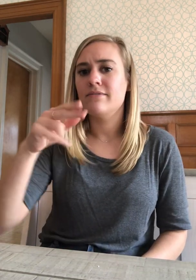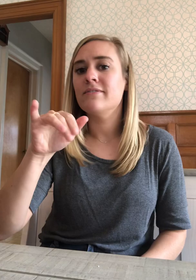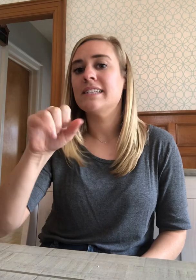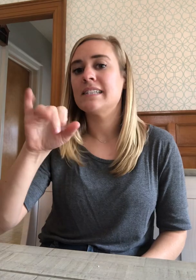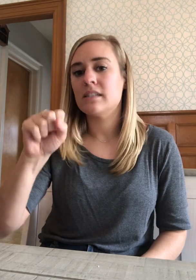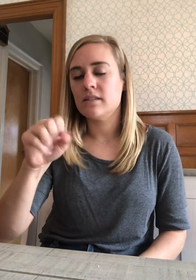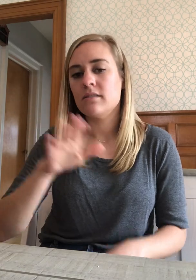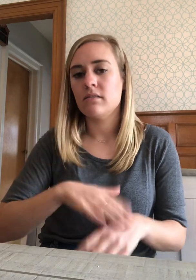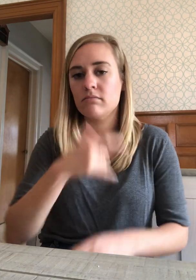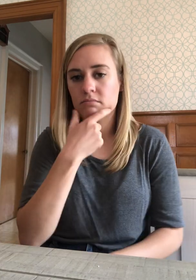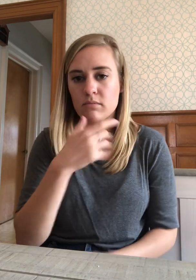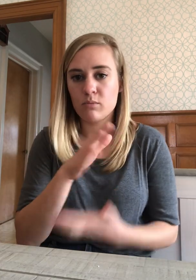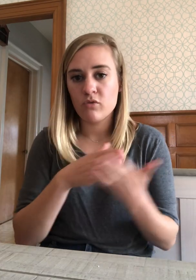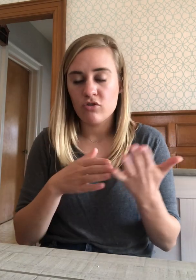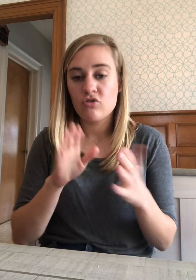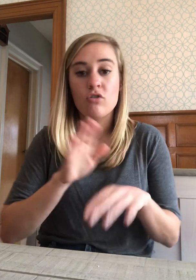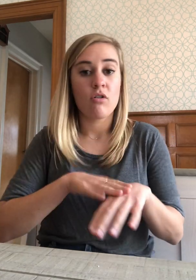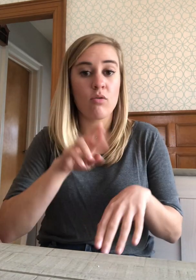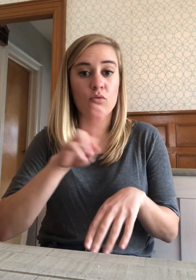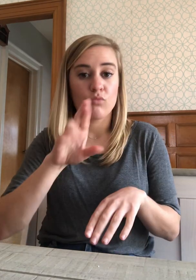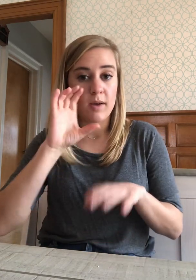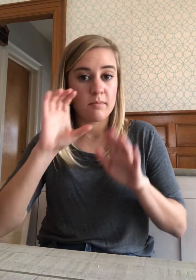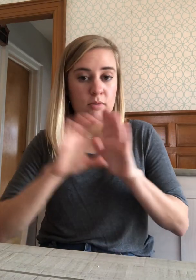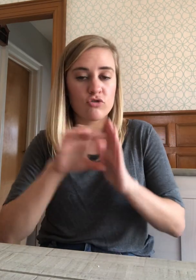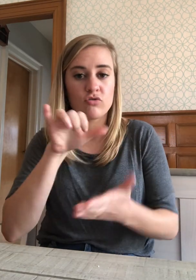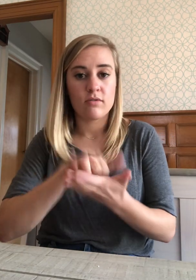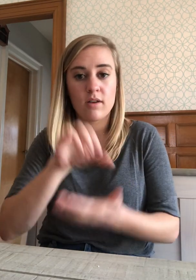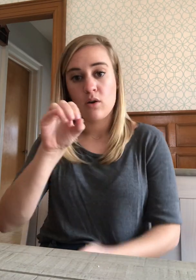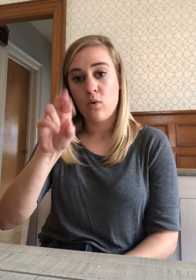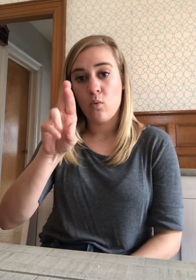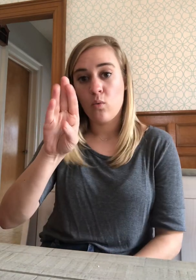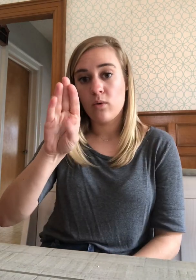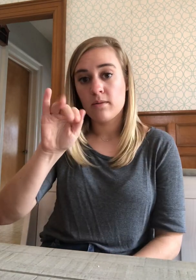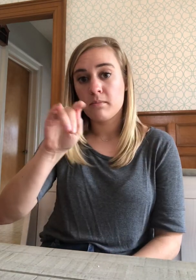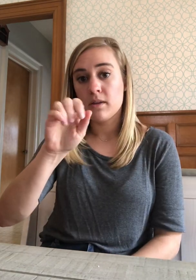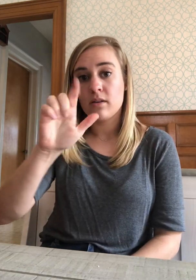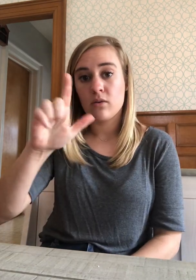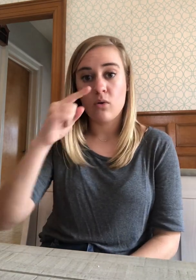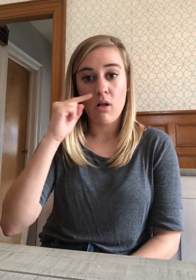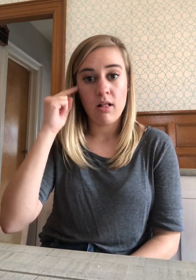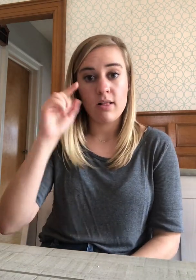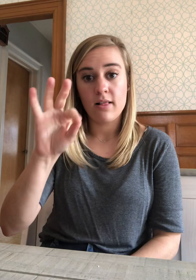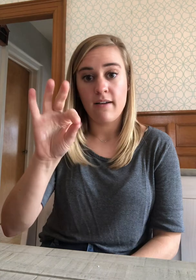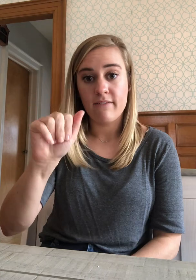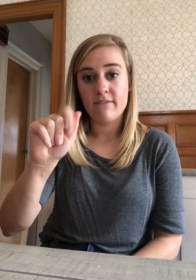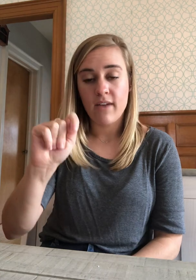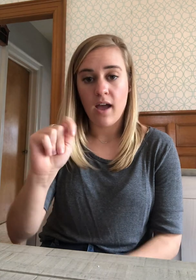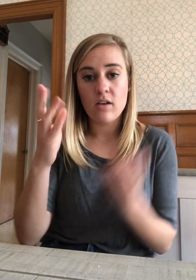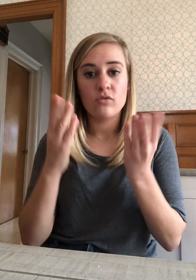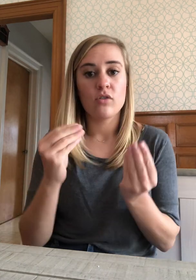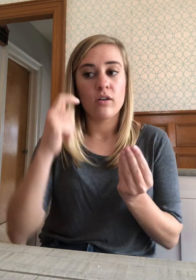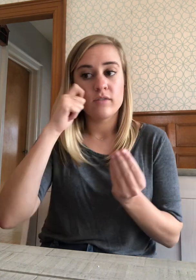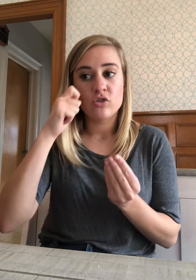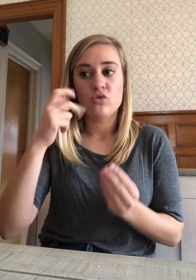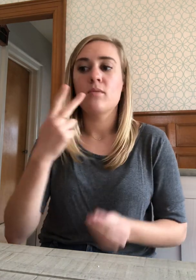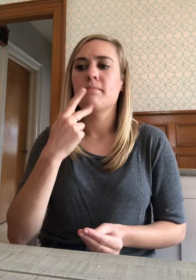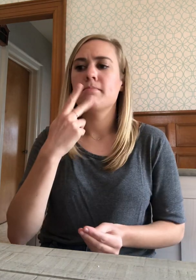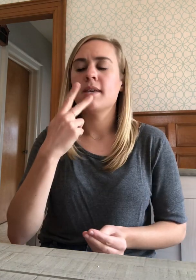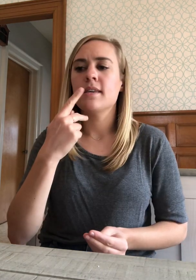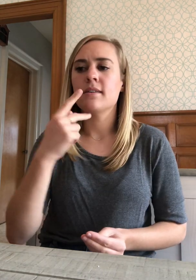at on the right side is that's orbital fat. The soft tissue that's pink up top is the inside